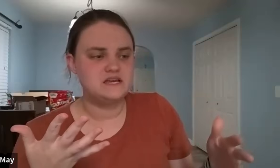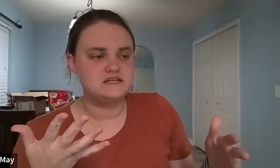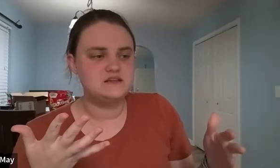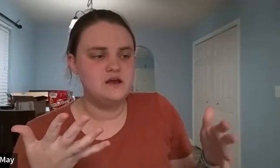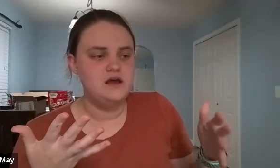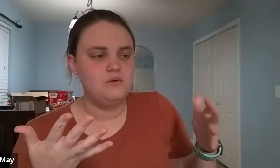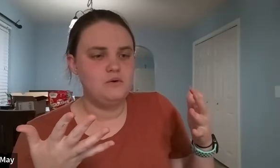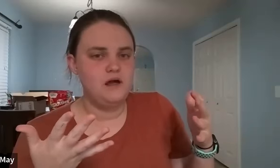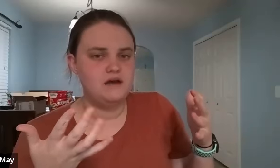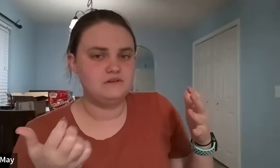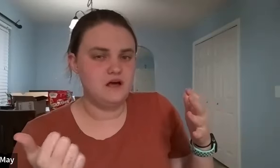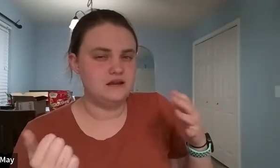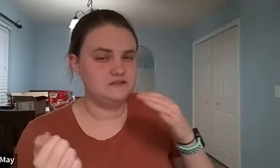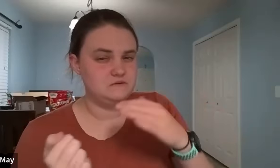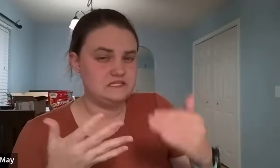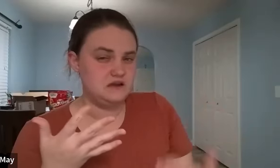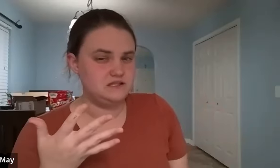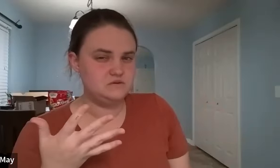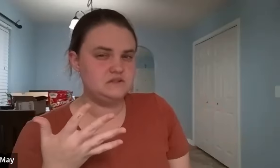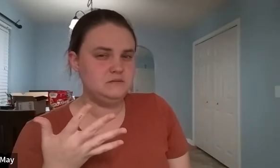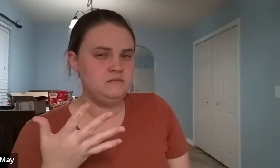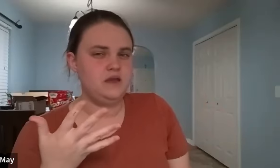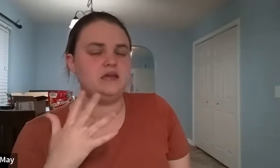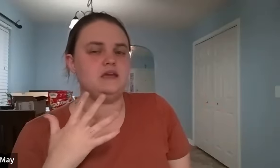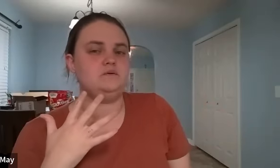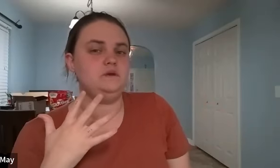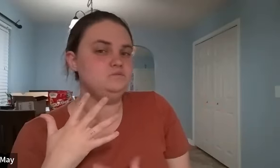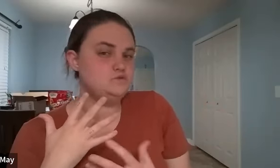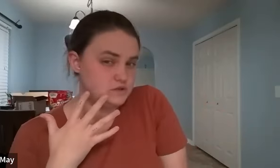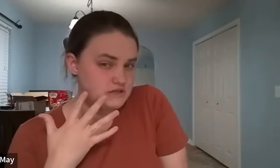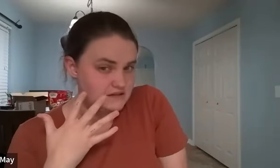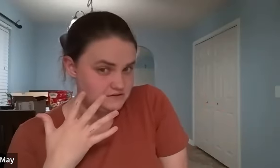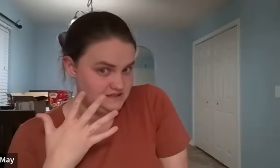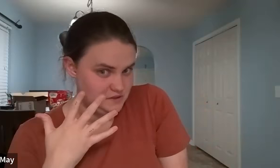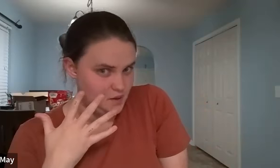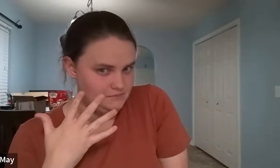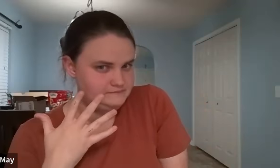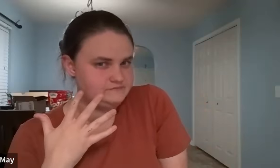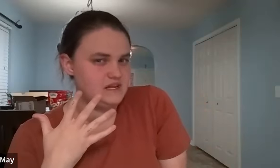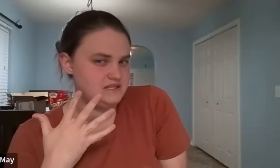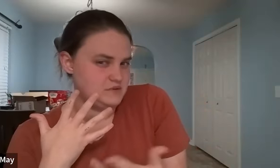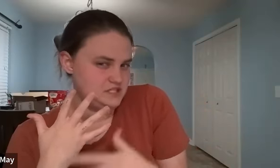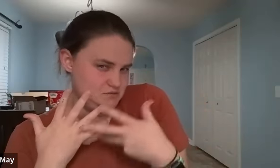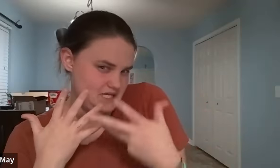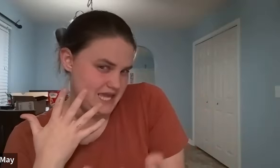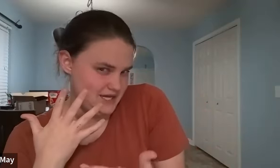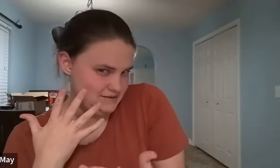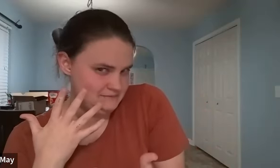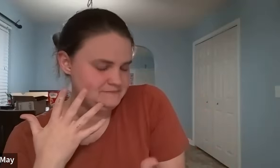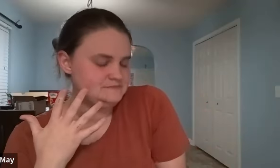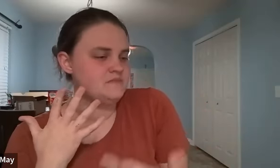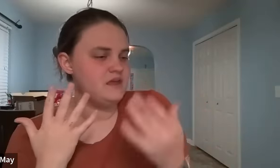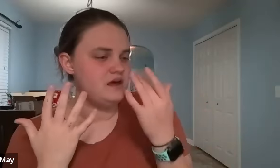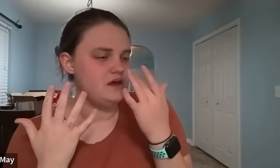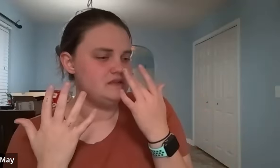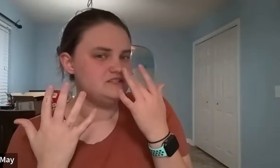things will have a lot of different signs with them, and we do get to them as much as we can. It's just